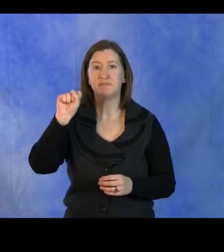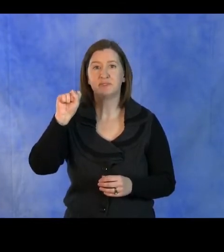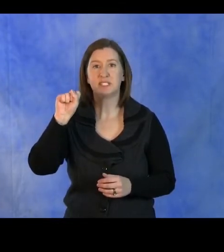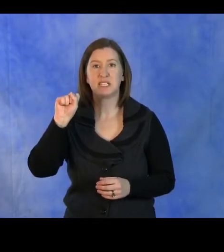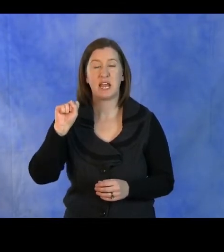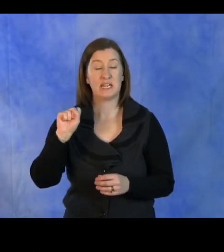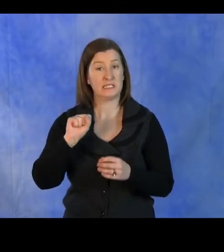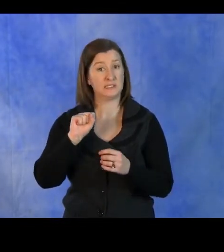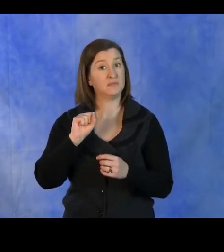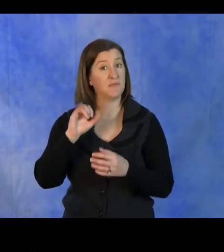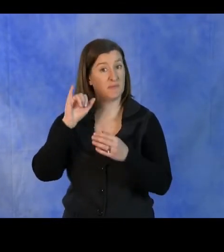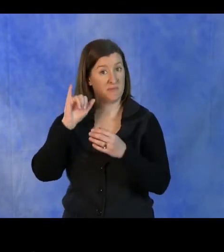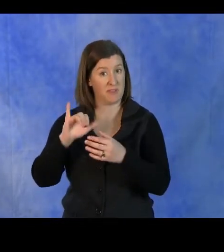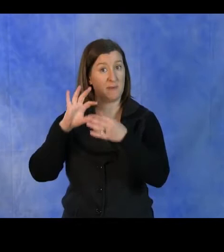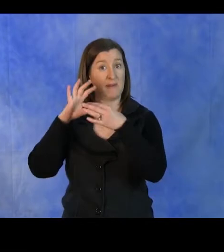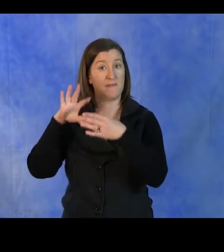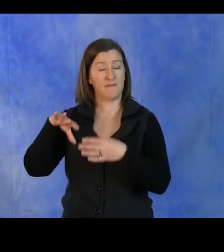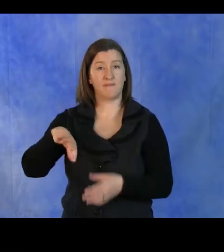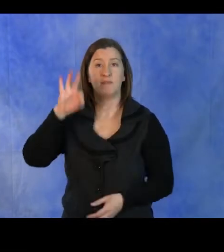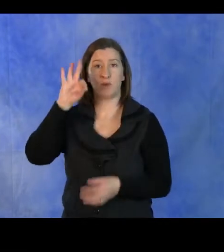socioeconomic status,